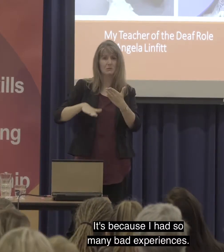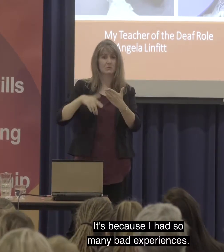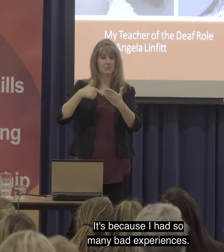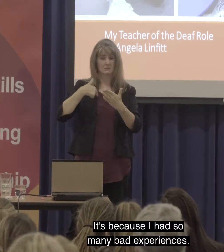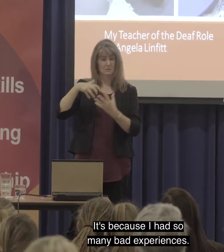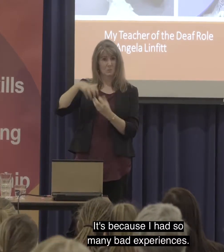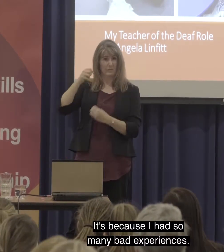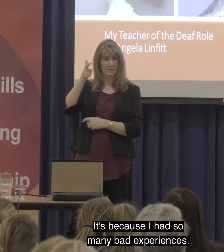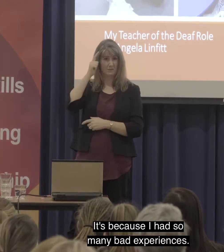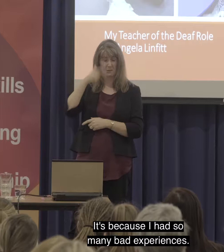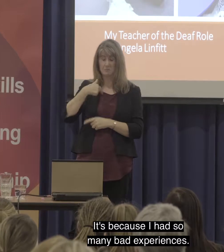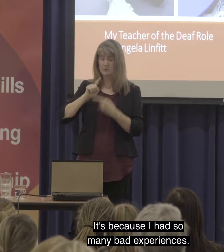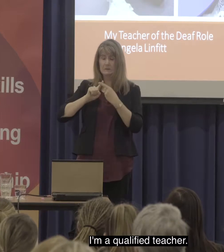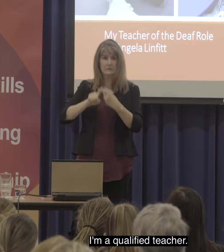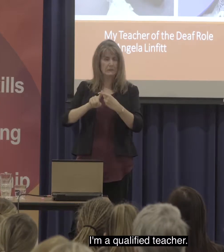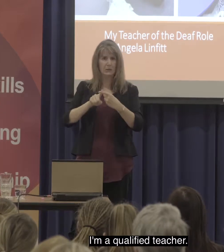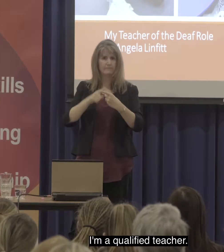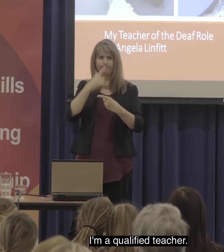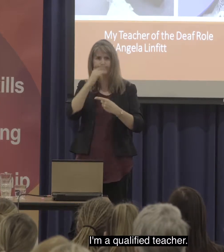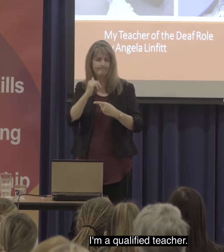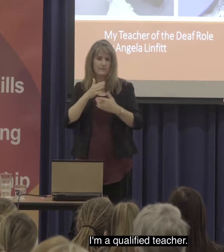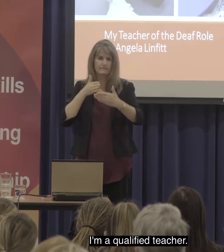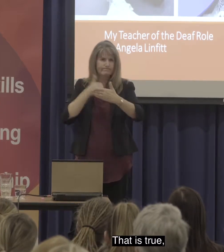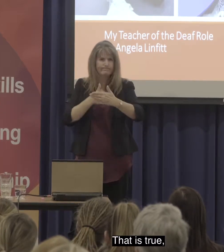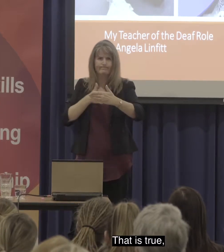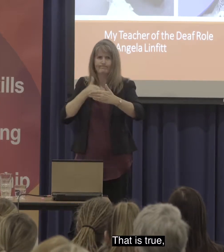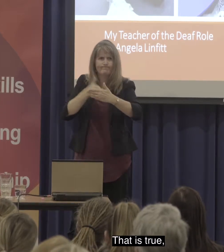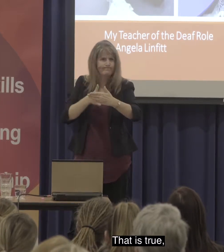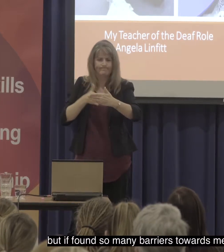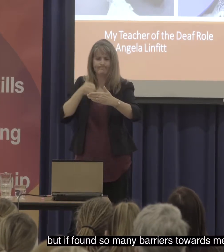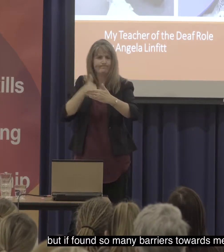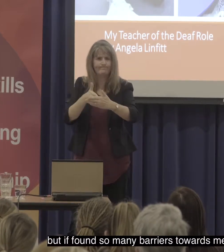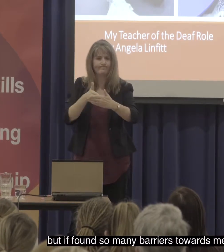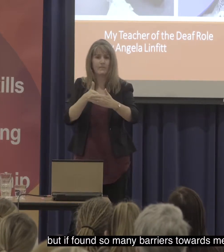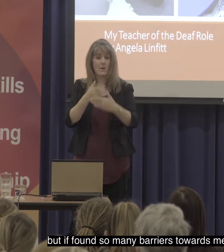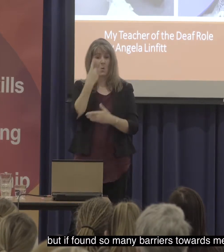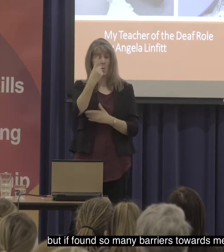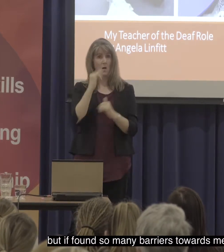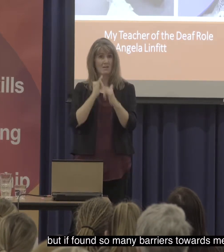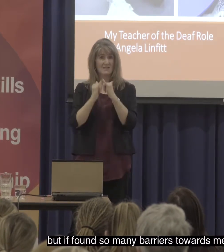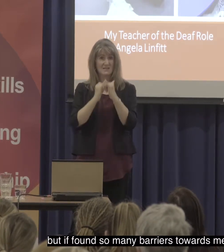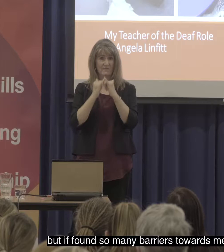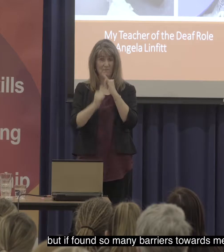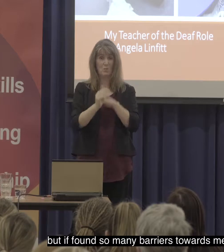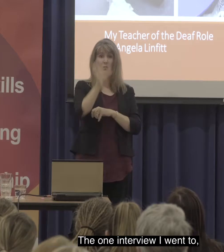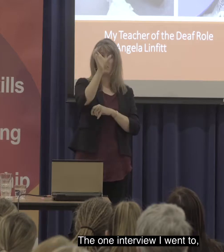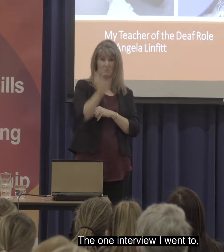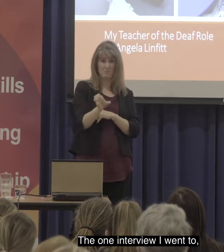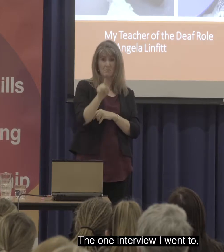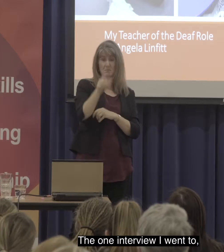I've had so many bad experiences. I'm a qualified teacher, that is true, but I found so many barriers to what I was doing. One interview I